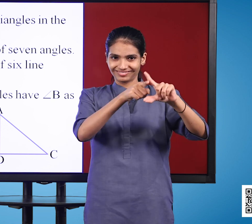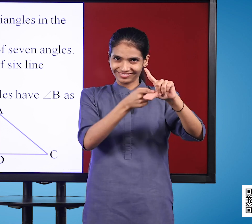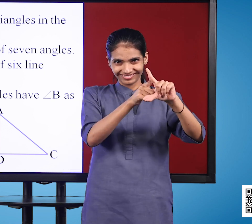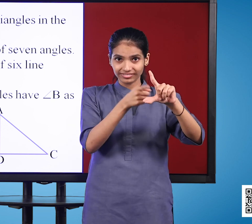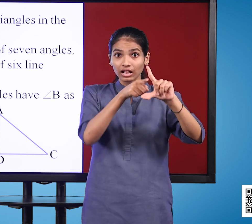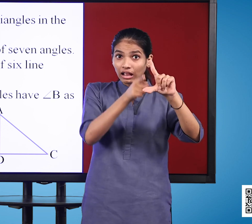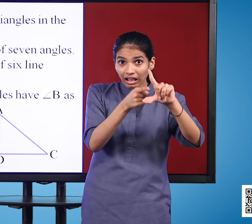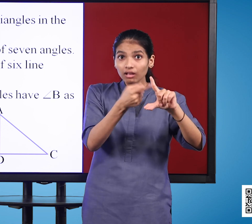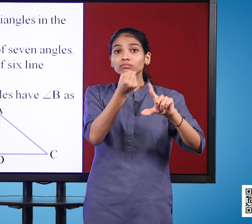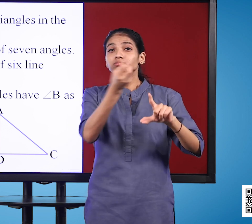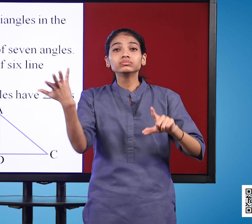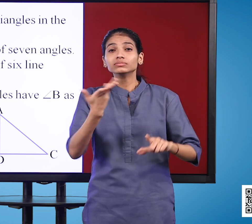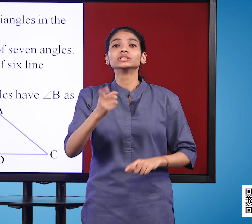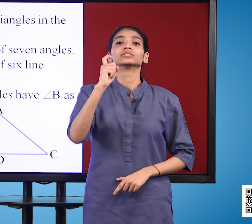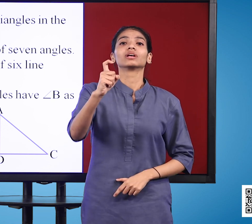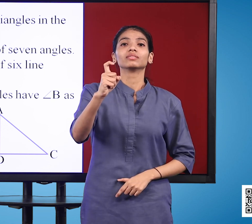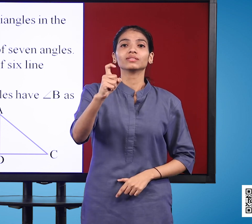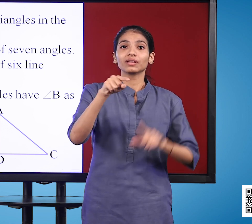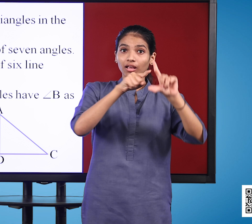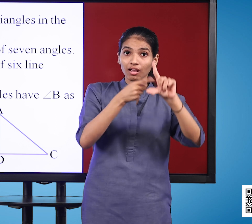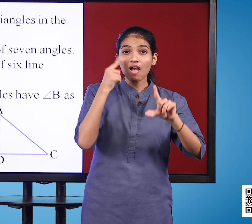Write the names of 7 angles.